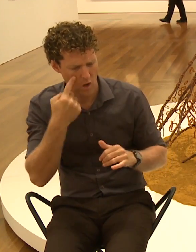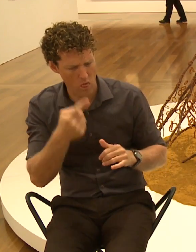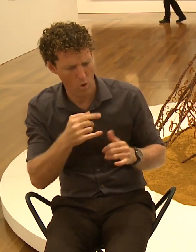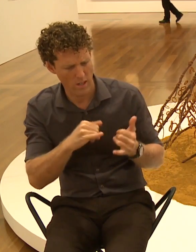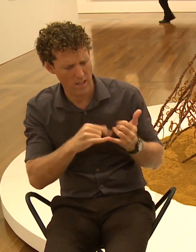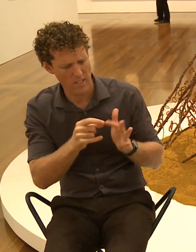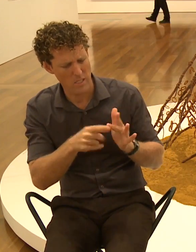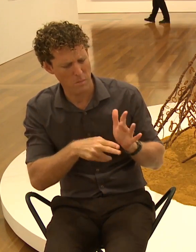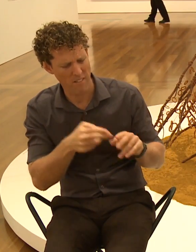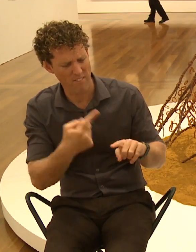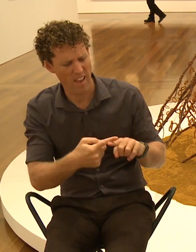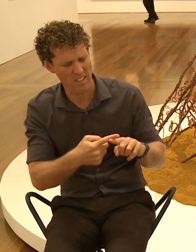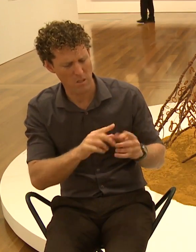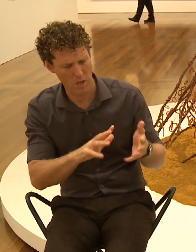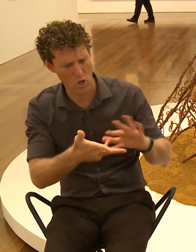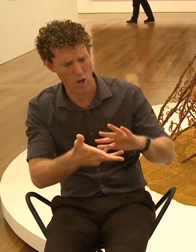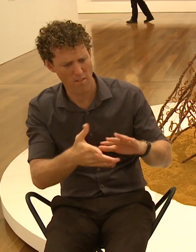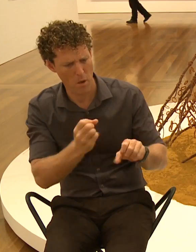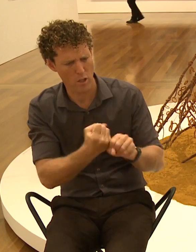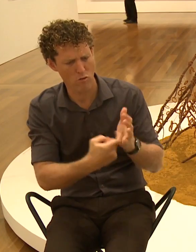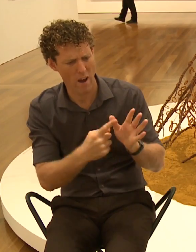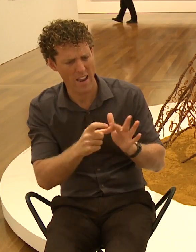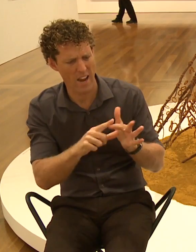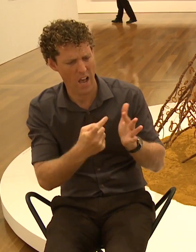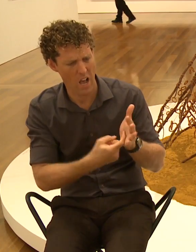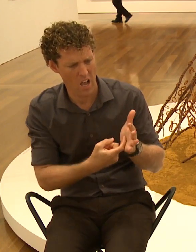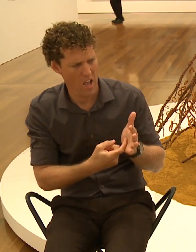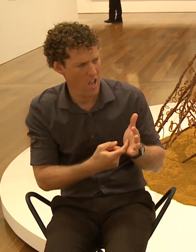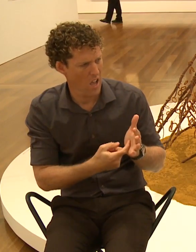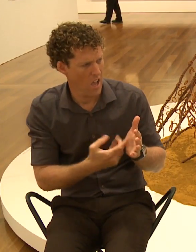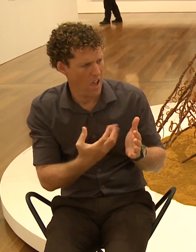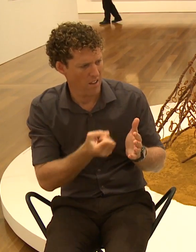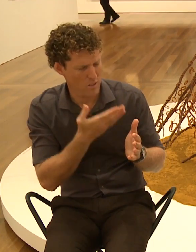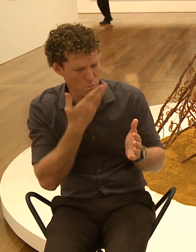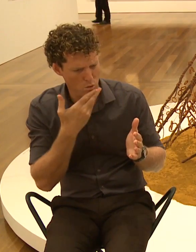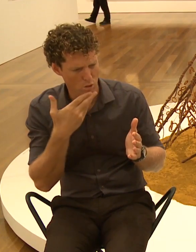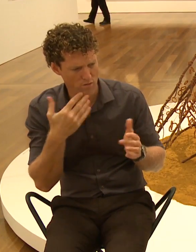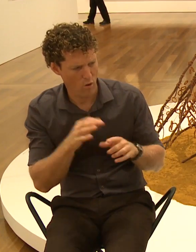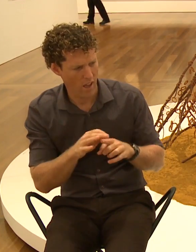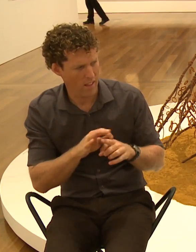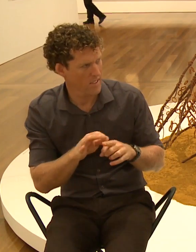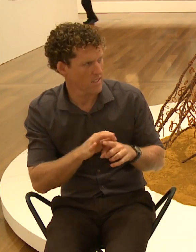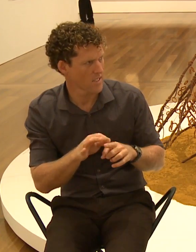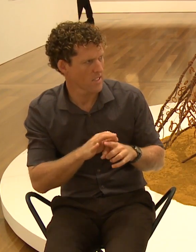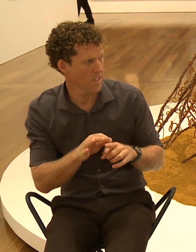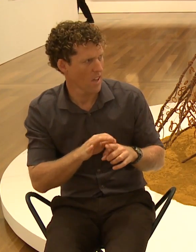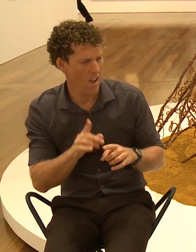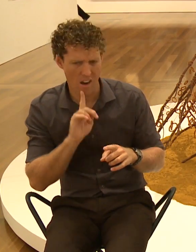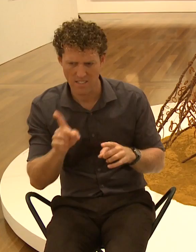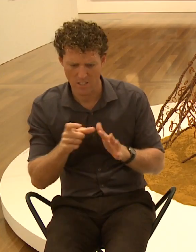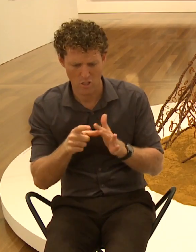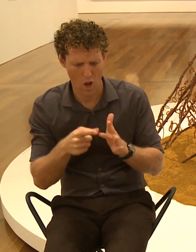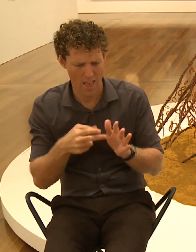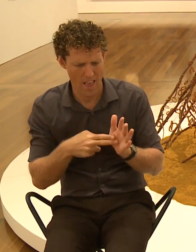turned over by the grader and whatever else, and here were all these beautiful colours. And I said to Diane, I saw it